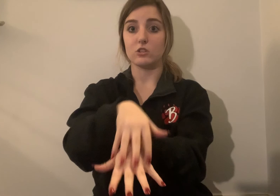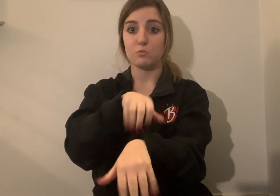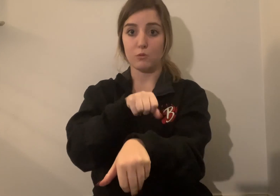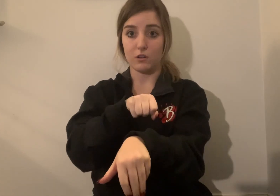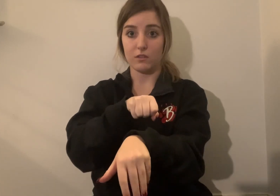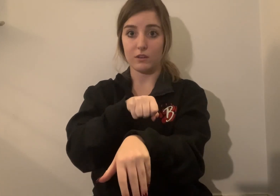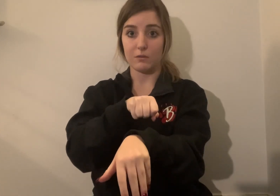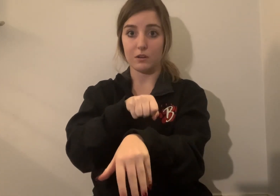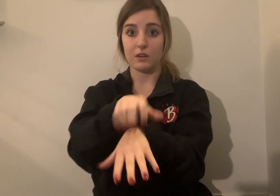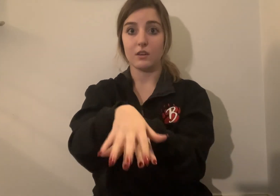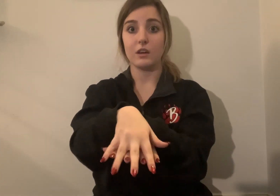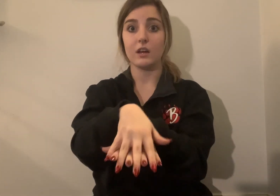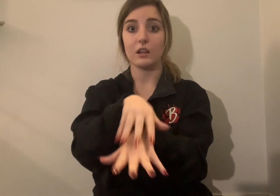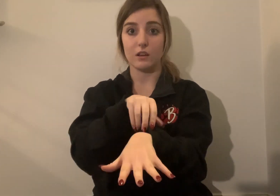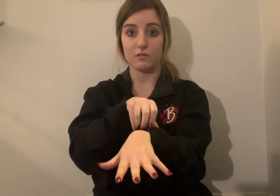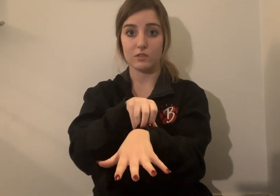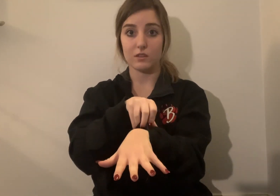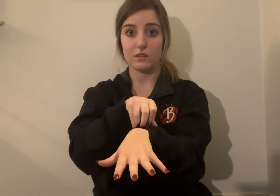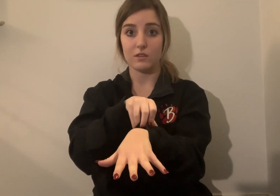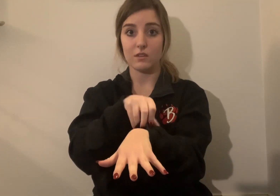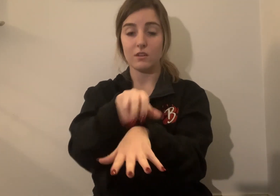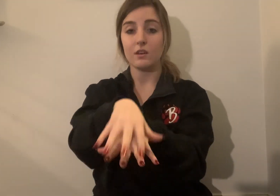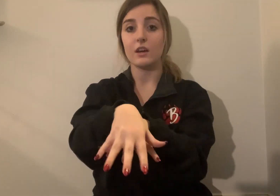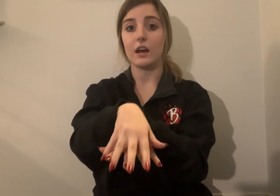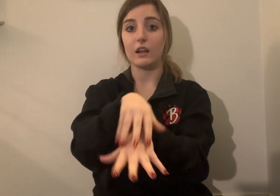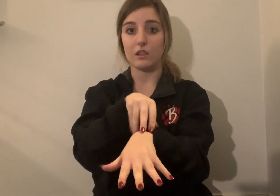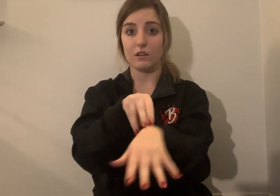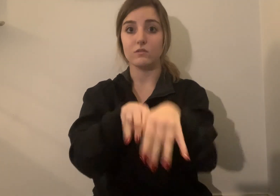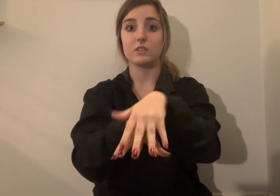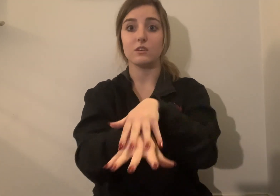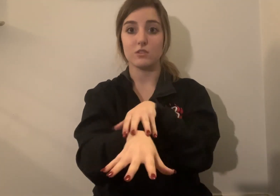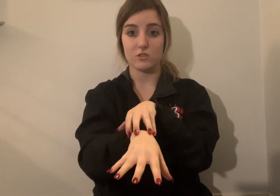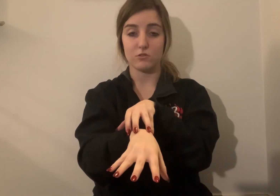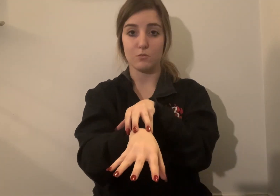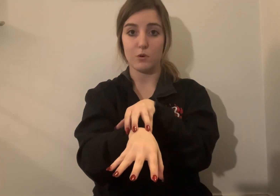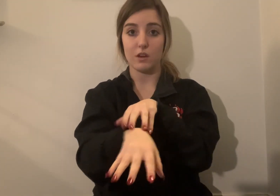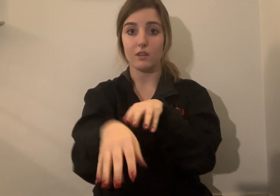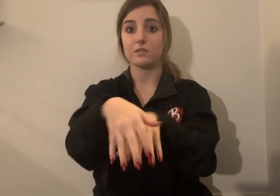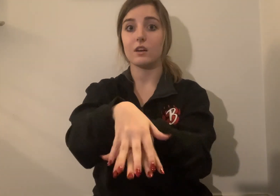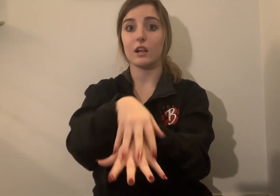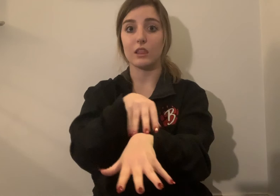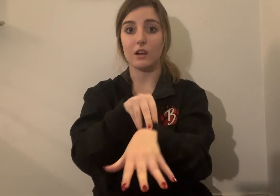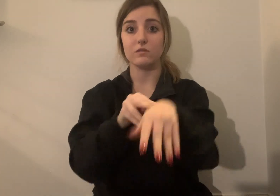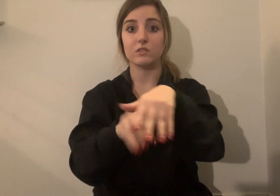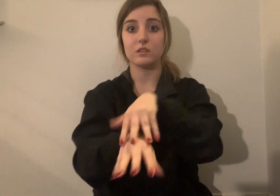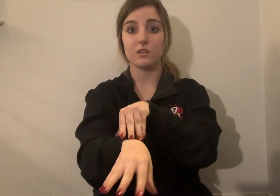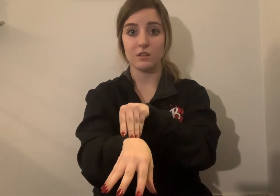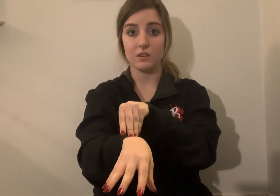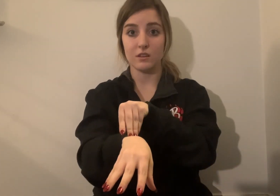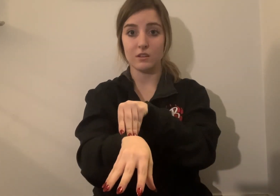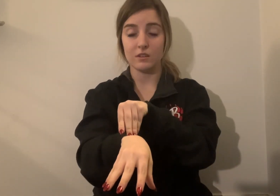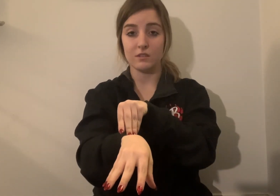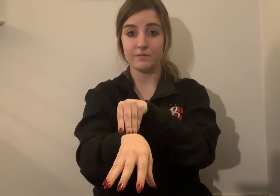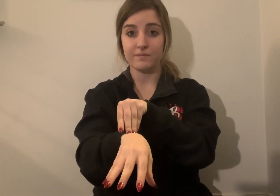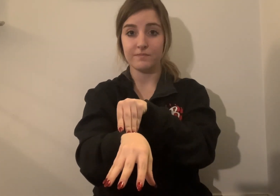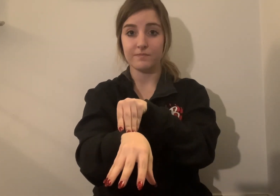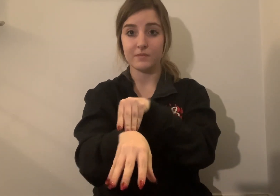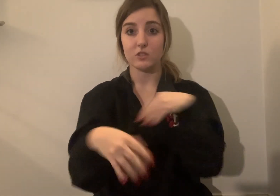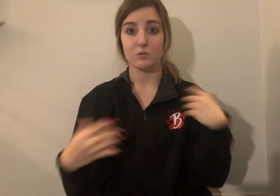pull it on that way. Gloves, gloves. And you can still do both hands. Gloves. So whichever